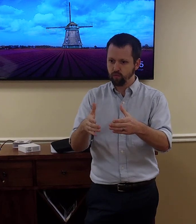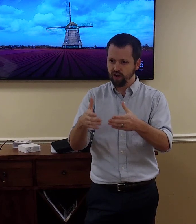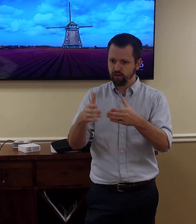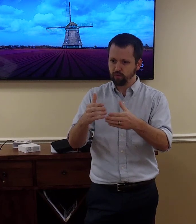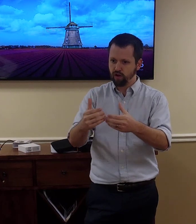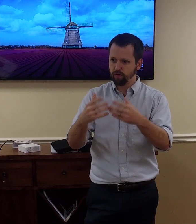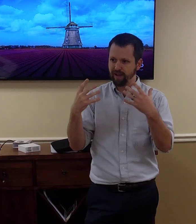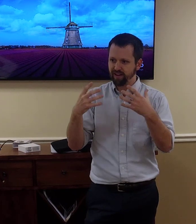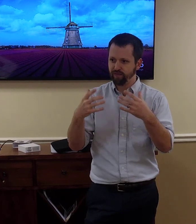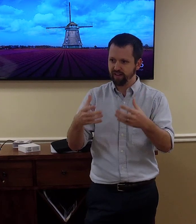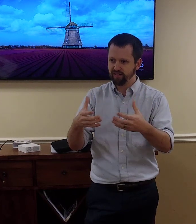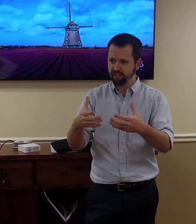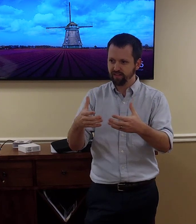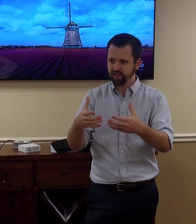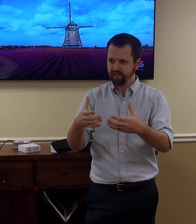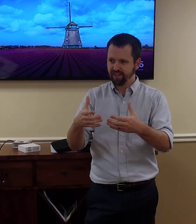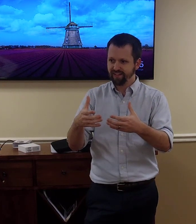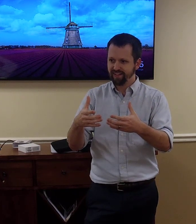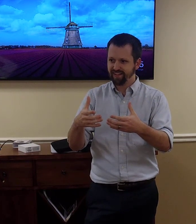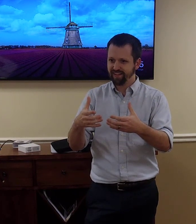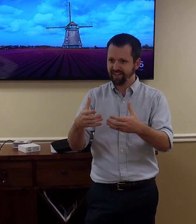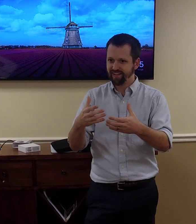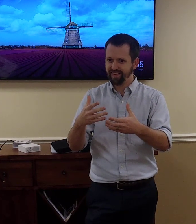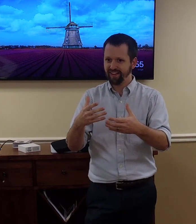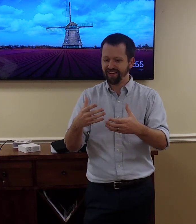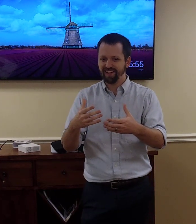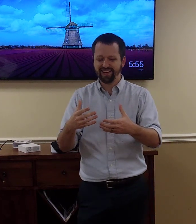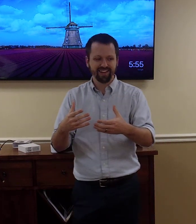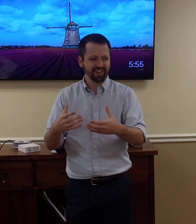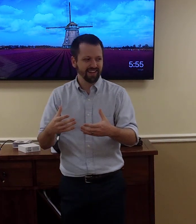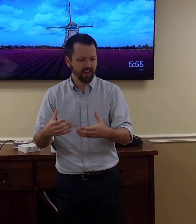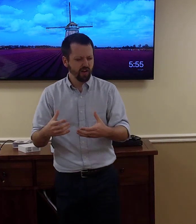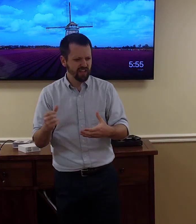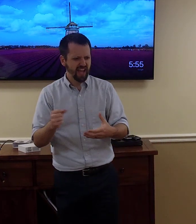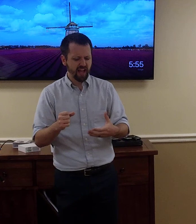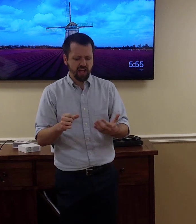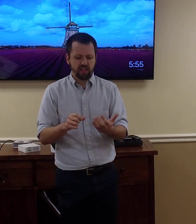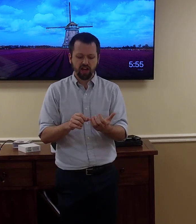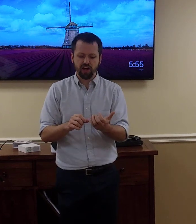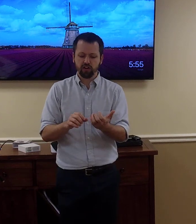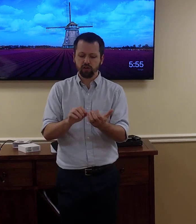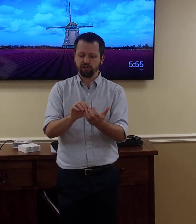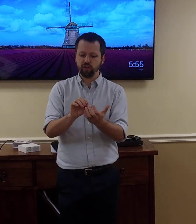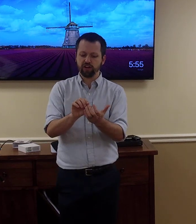water magnifies it. Wait, someone's done that? Oh yeah, girls